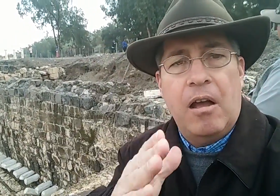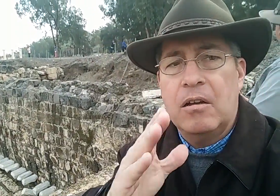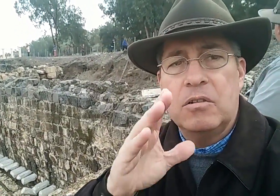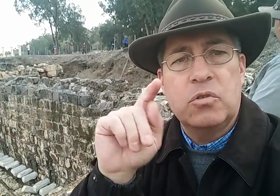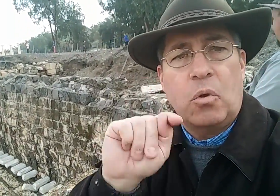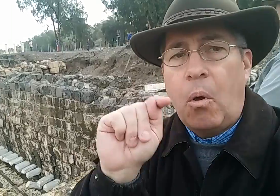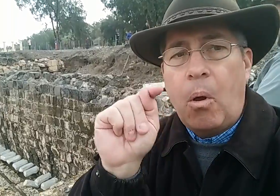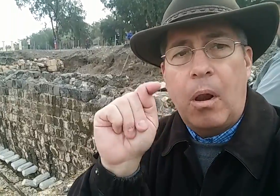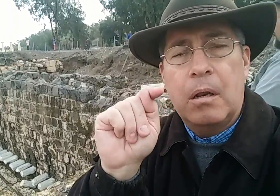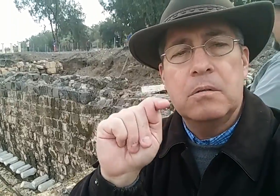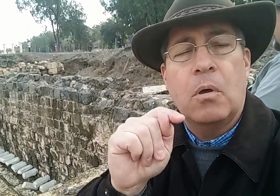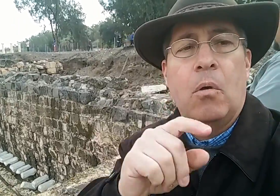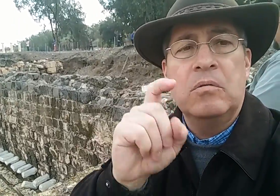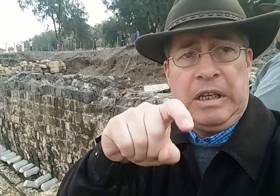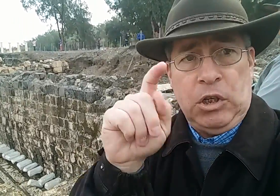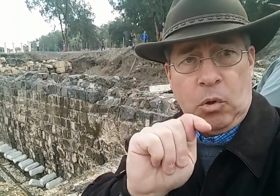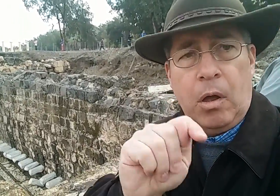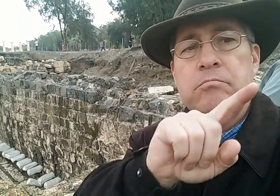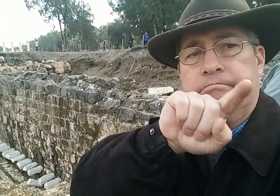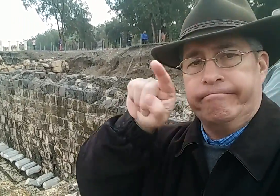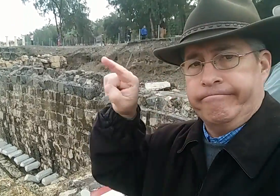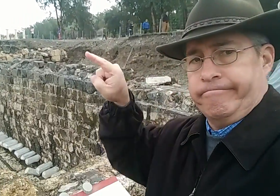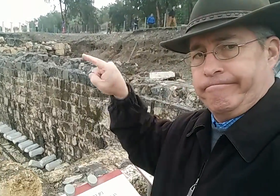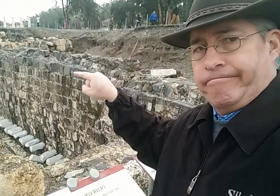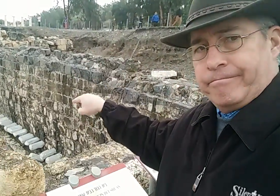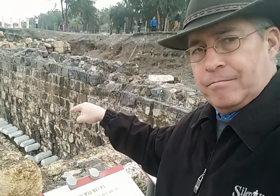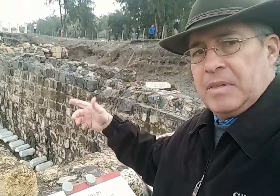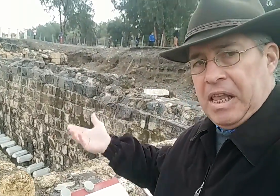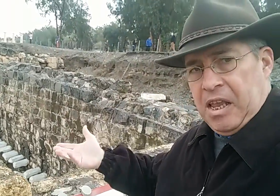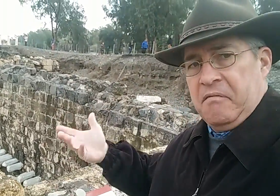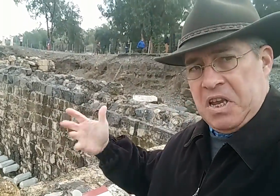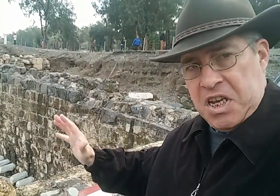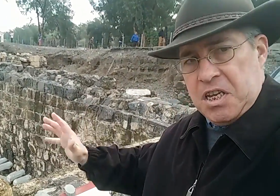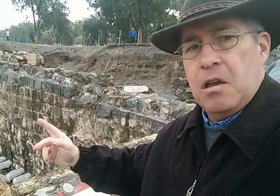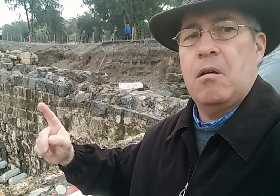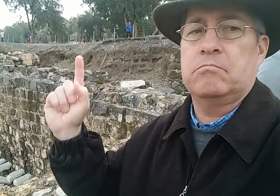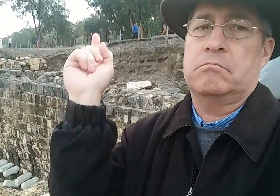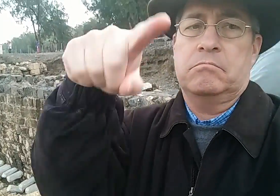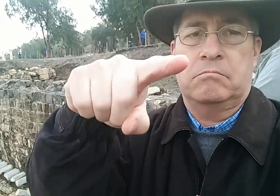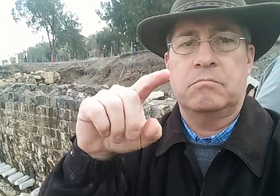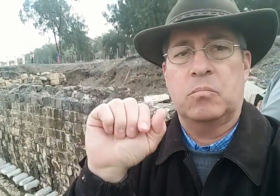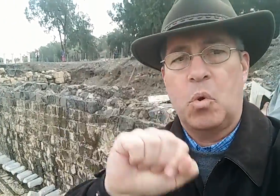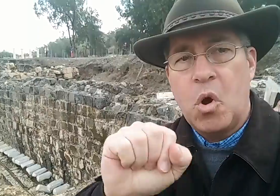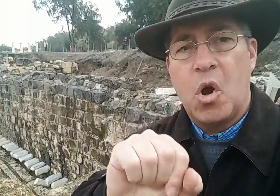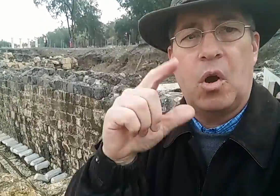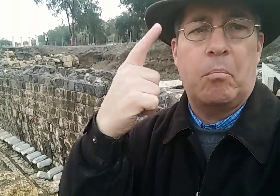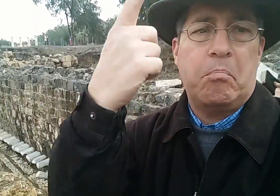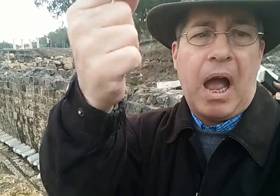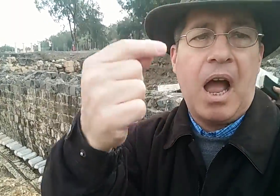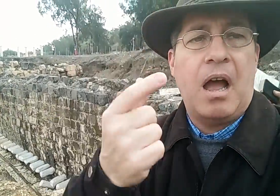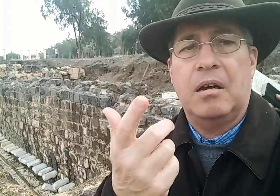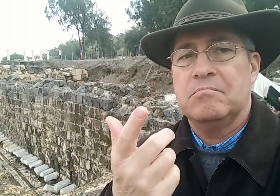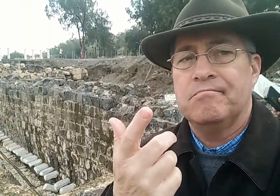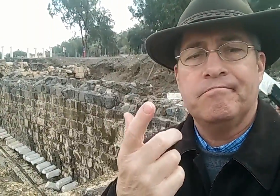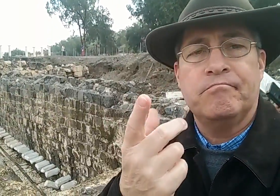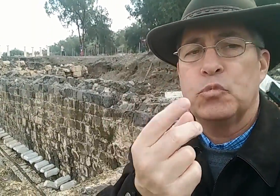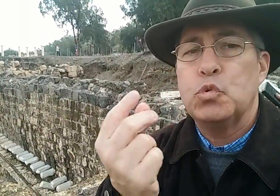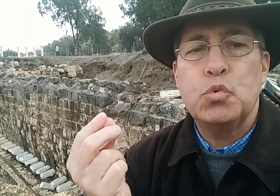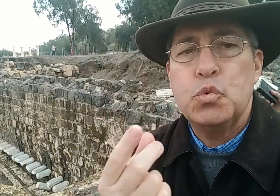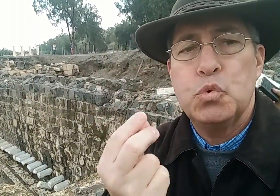They didn't have toilets inside their houses. This is where you'd come to go to the toilet. Go to work, go to whatever